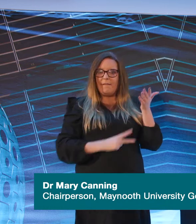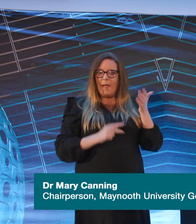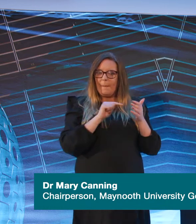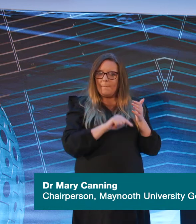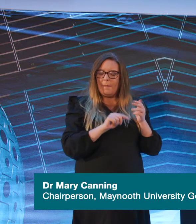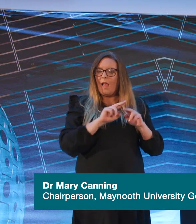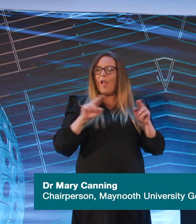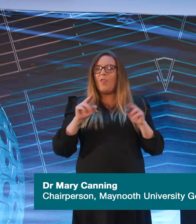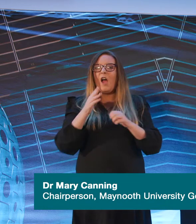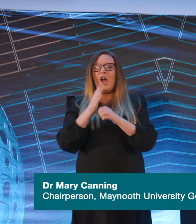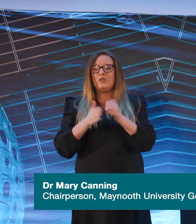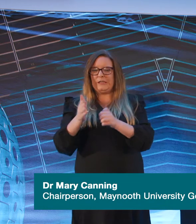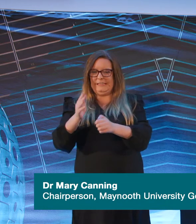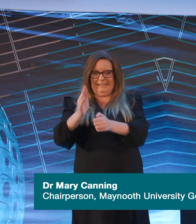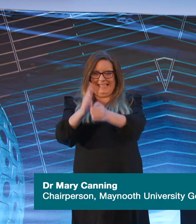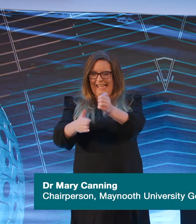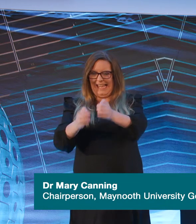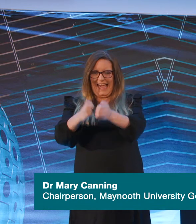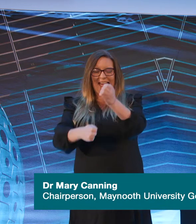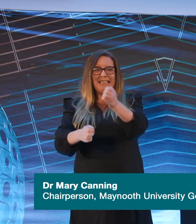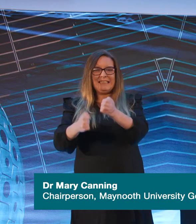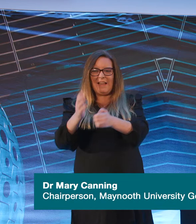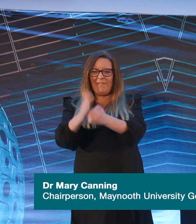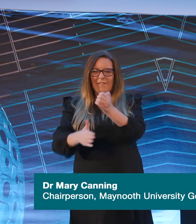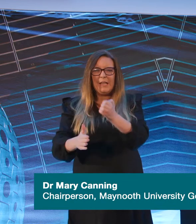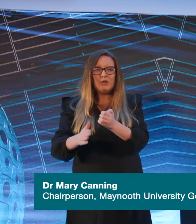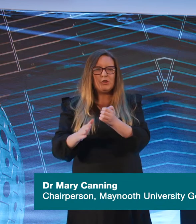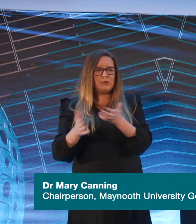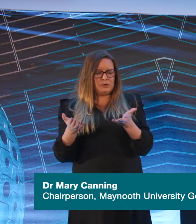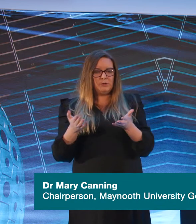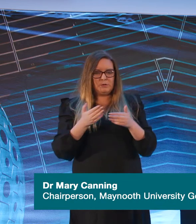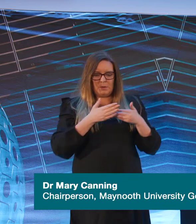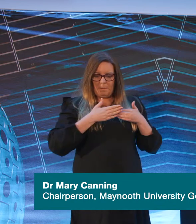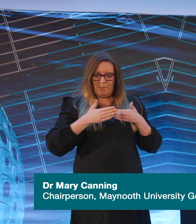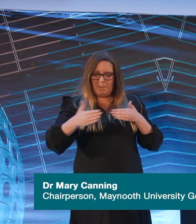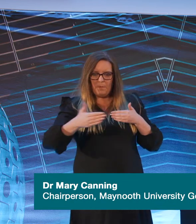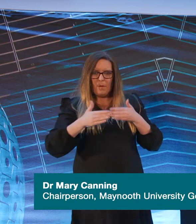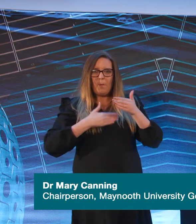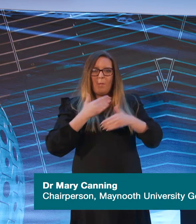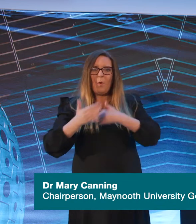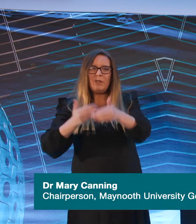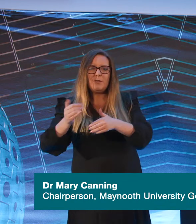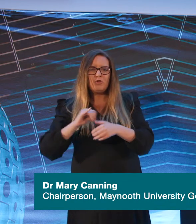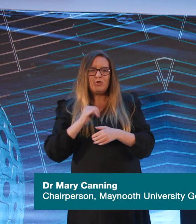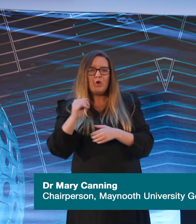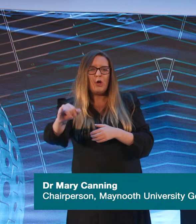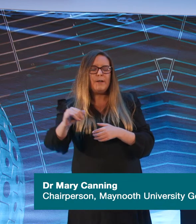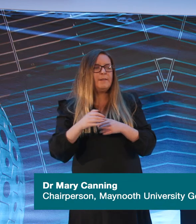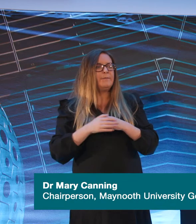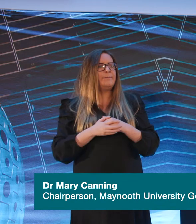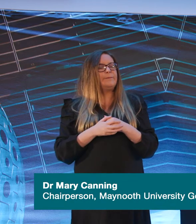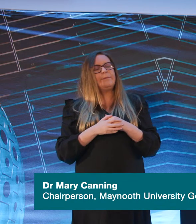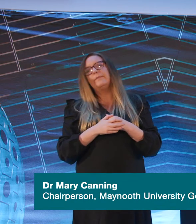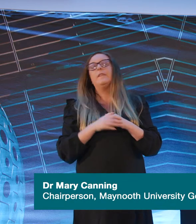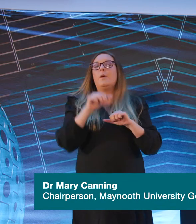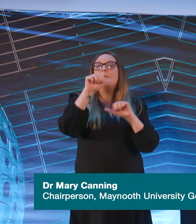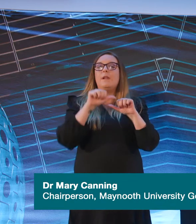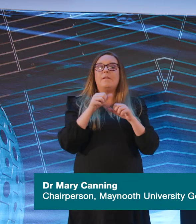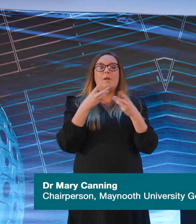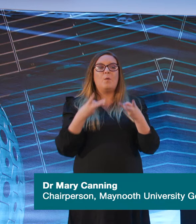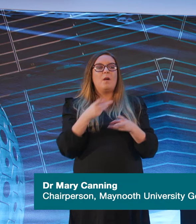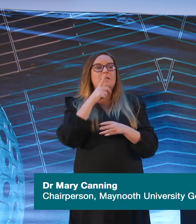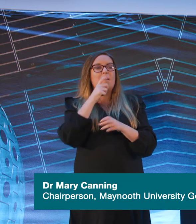just the end itself. I would also like to mention briefly my own insights on